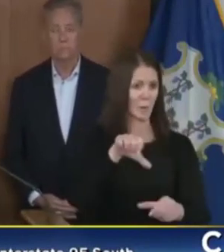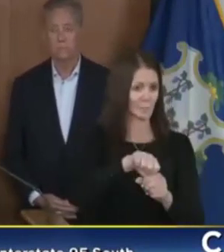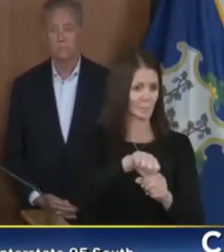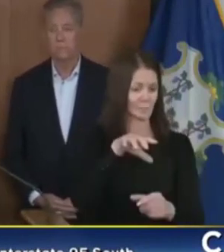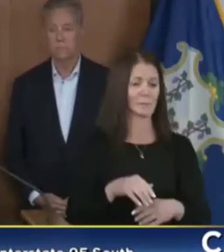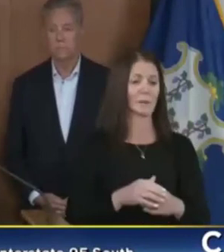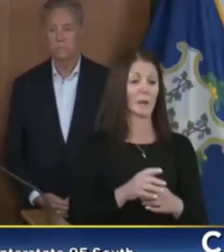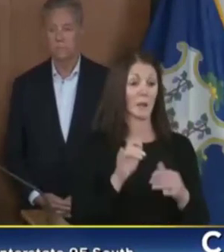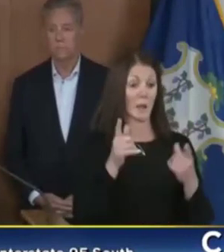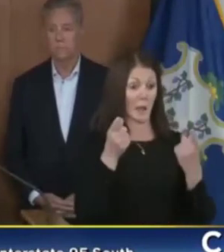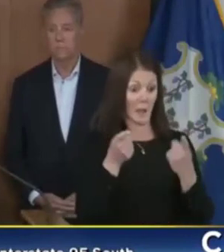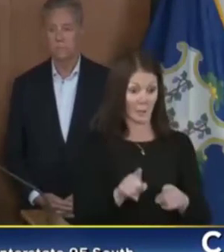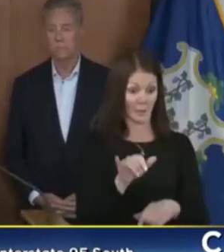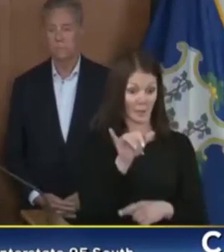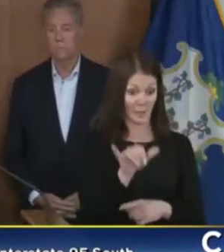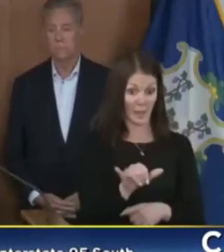At this point,